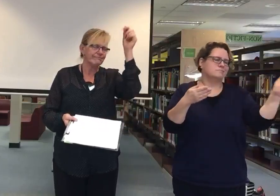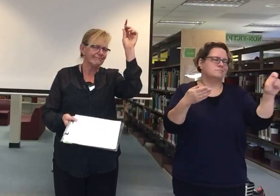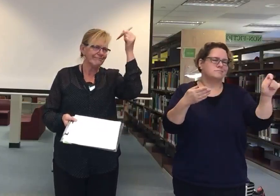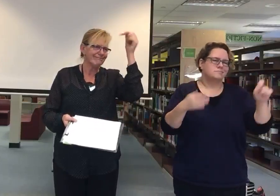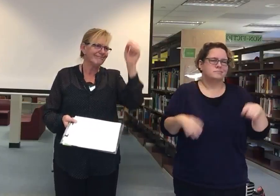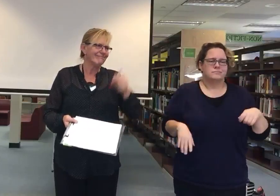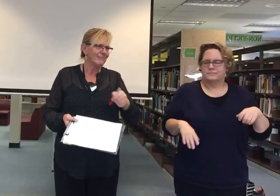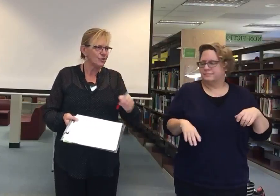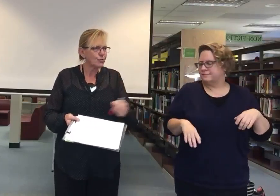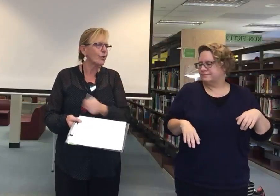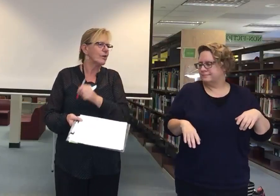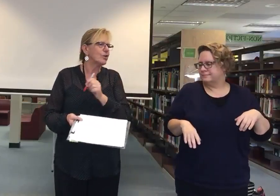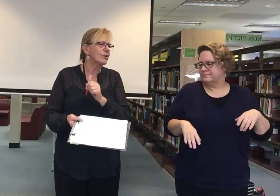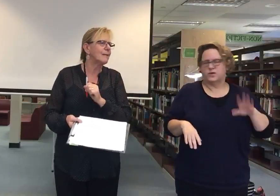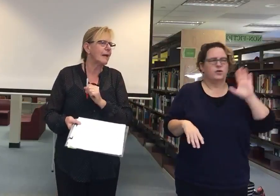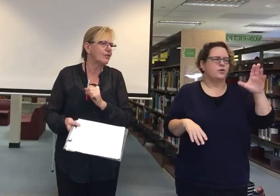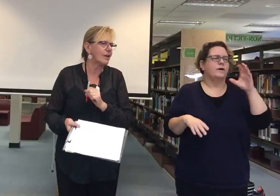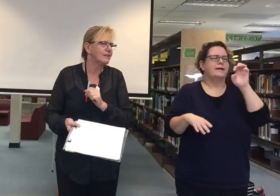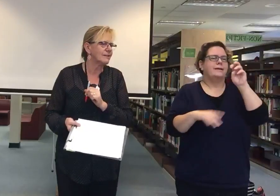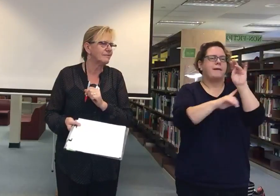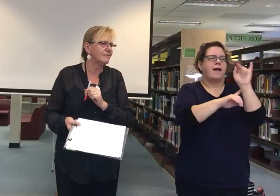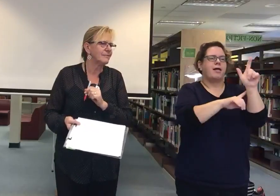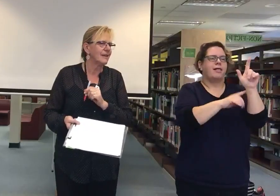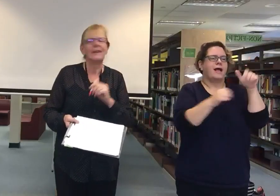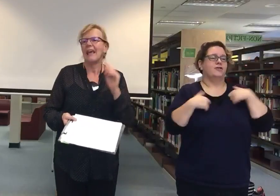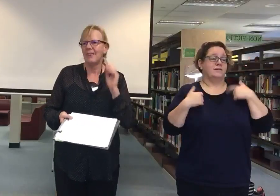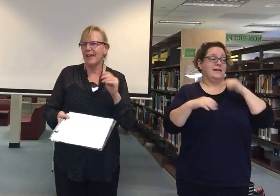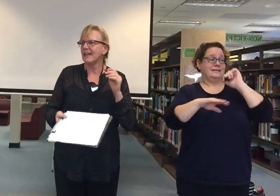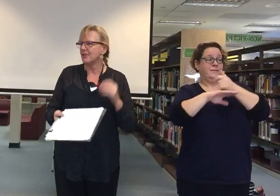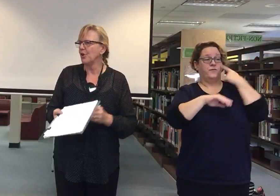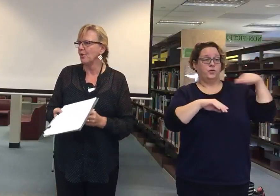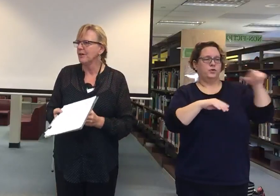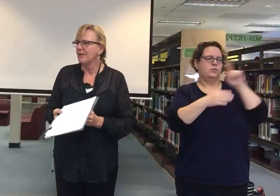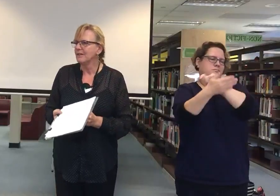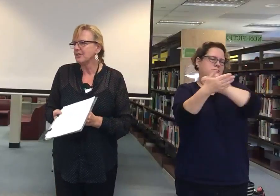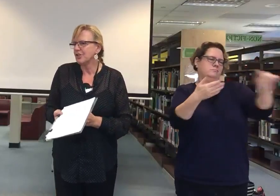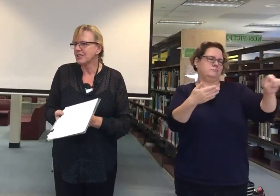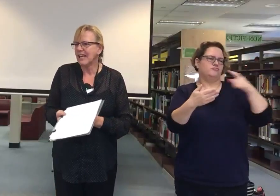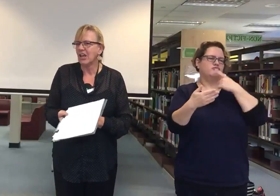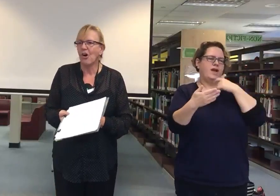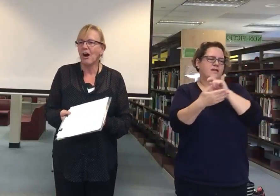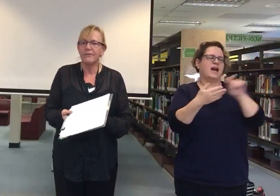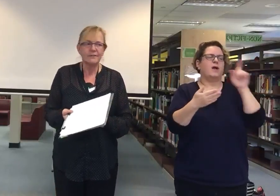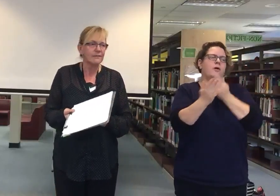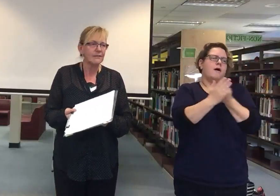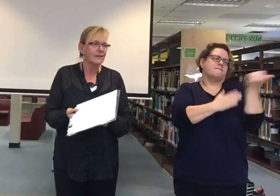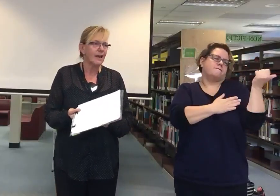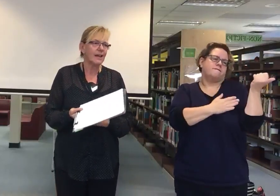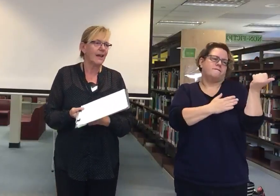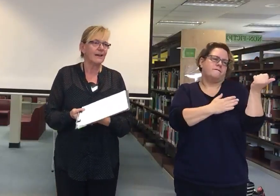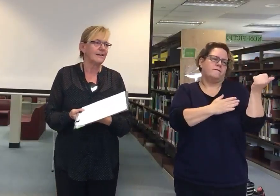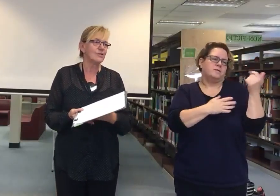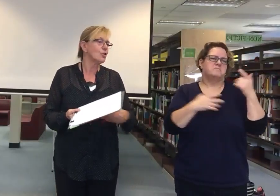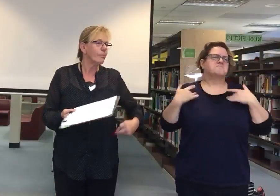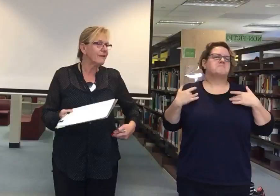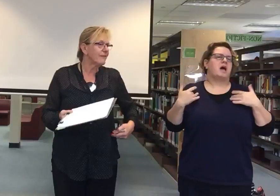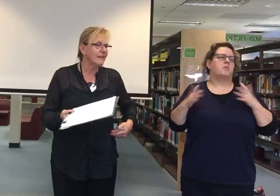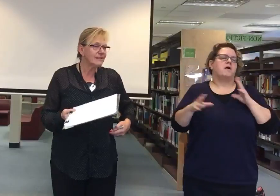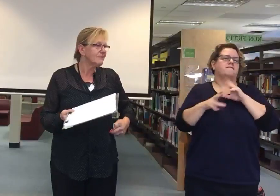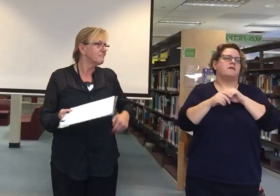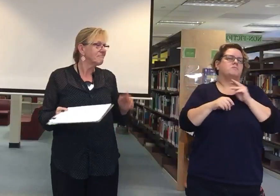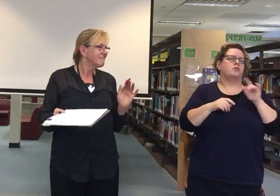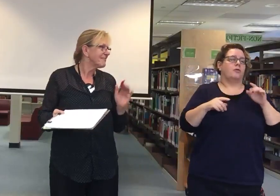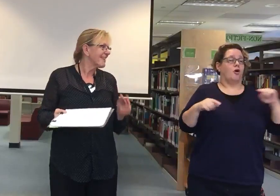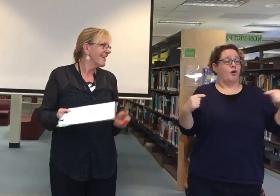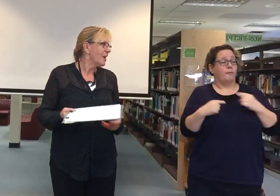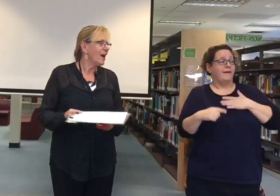or stroke out your email address. And then I'll know to just take you off. And it doesn't hurt my